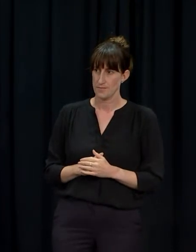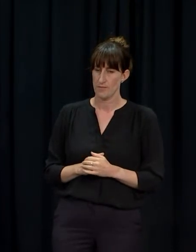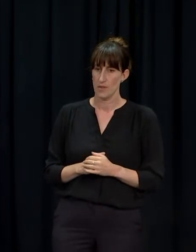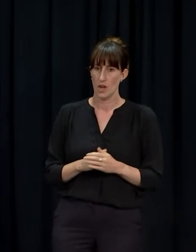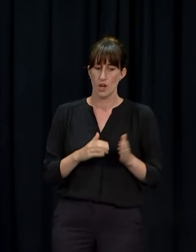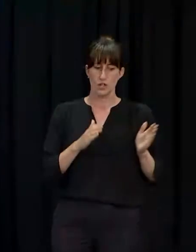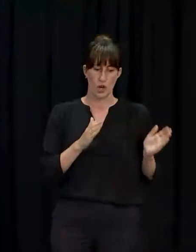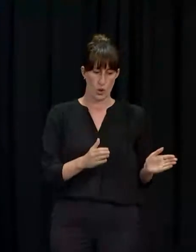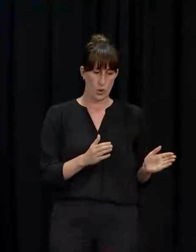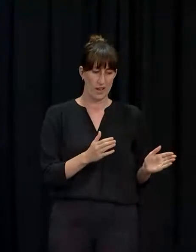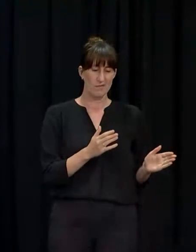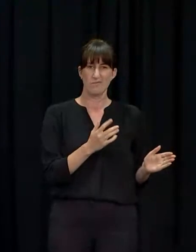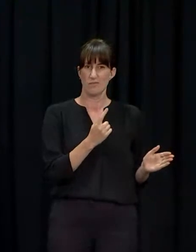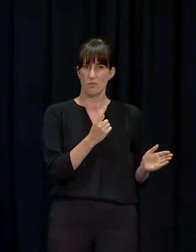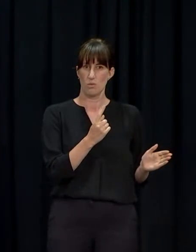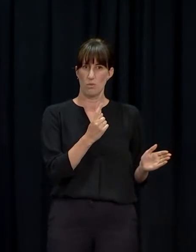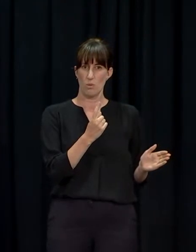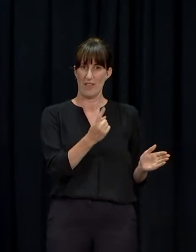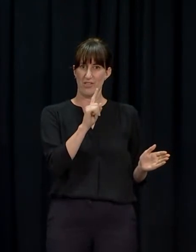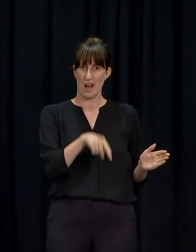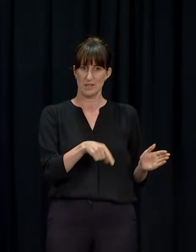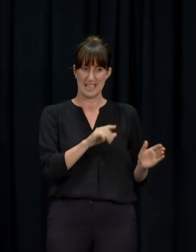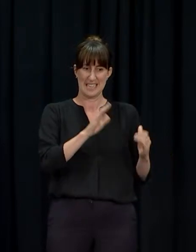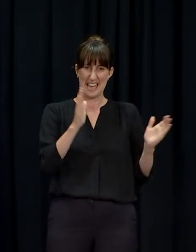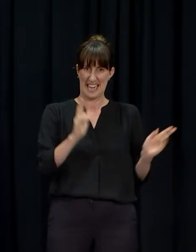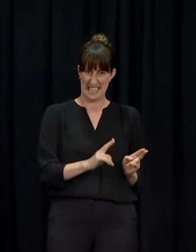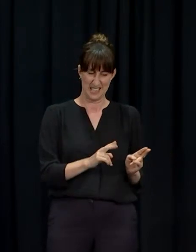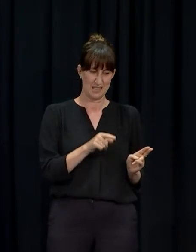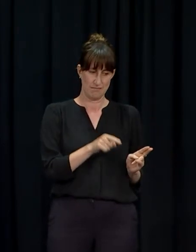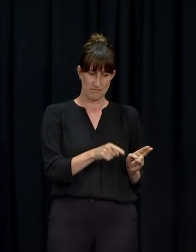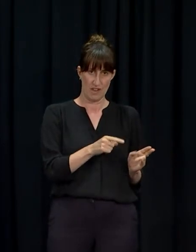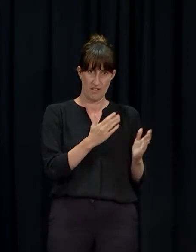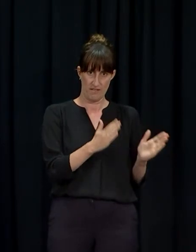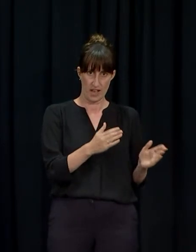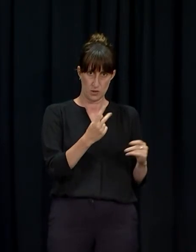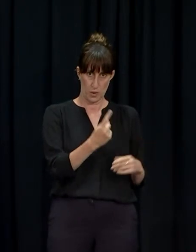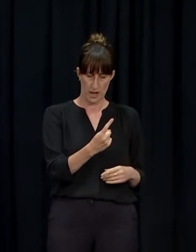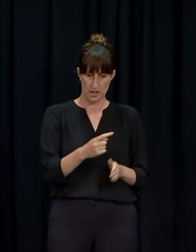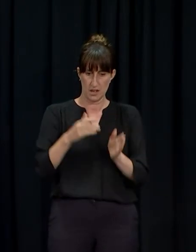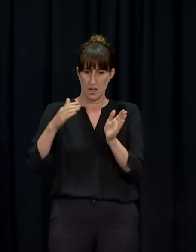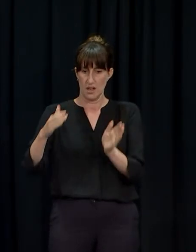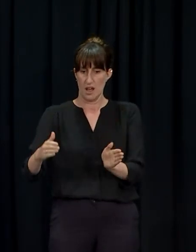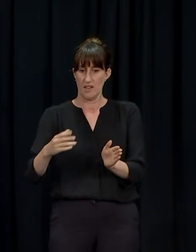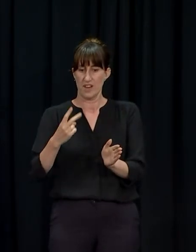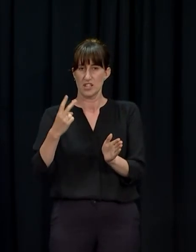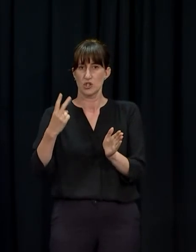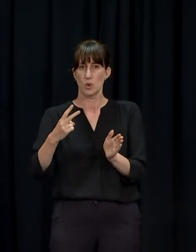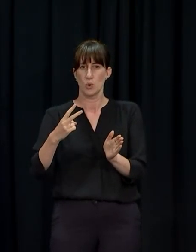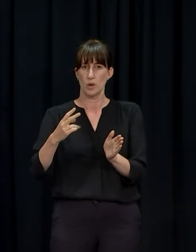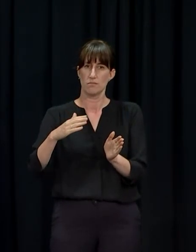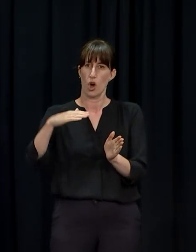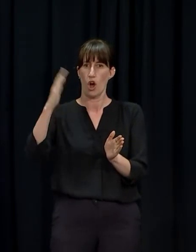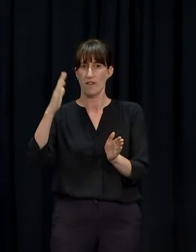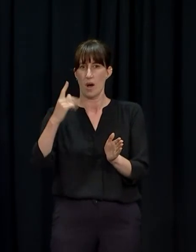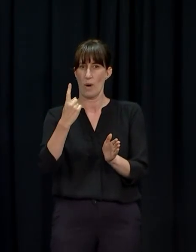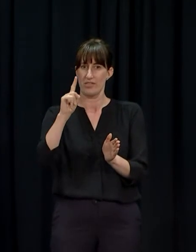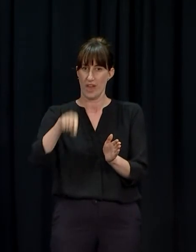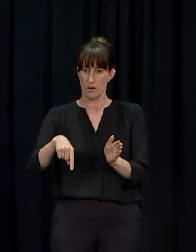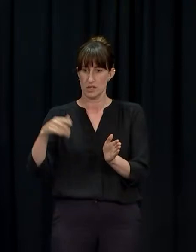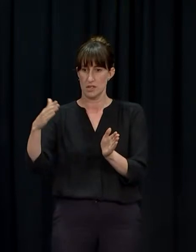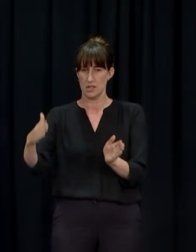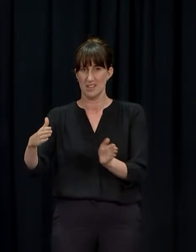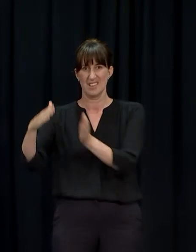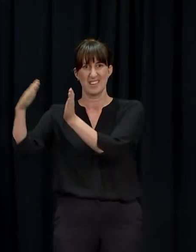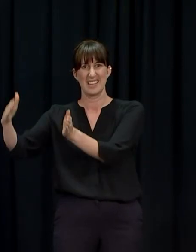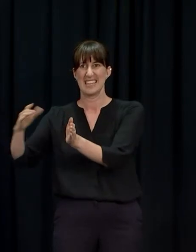to tens of thousands potentially. It sounds like you have some modelling in place. Are you able to share with us what you expect to be the height of the pandemic